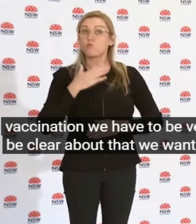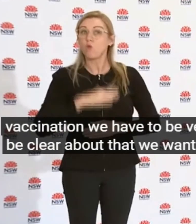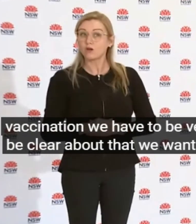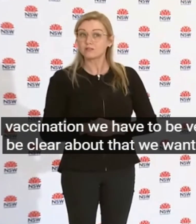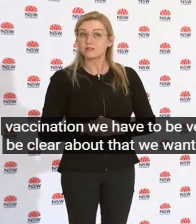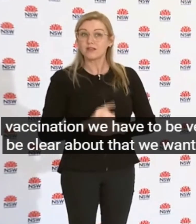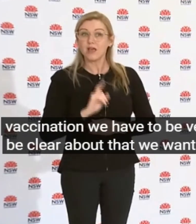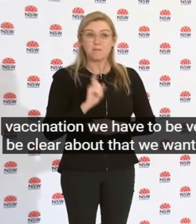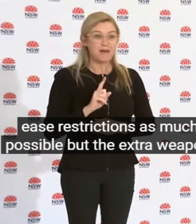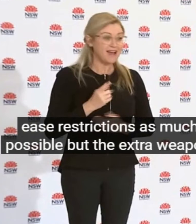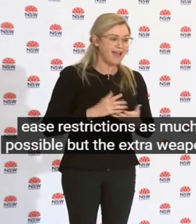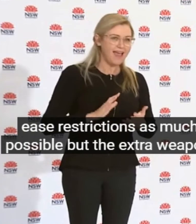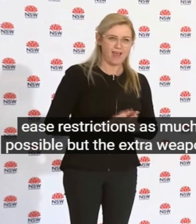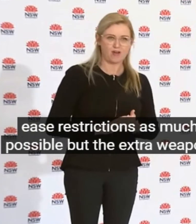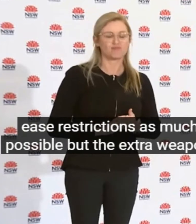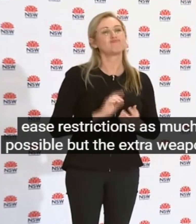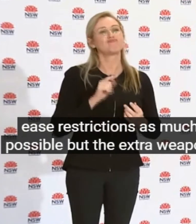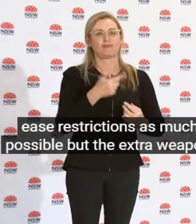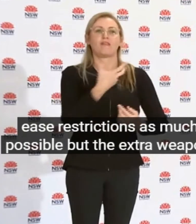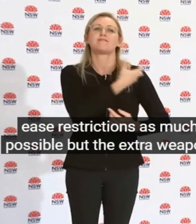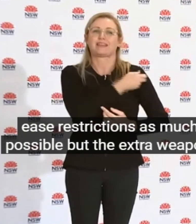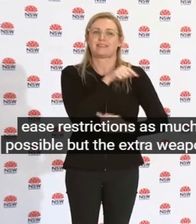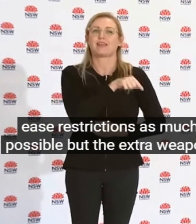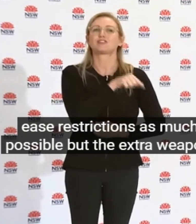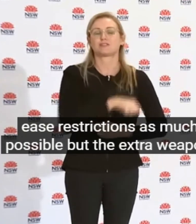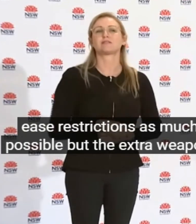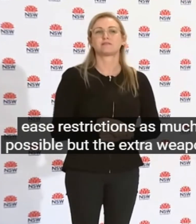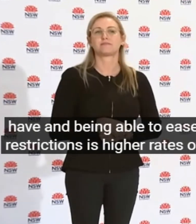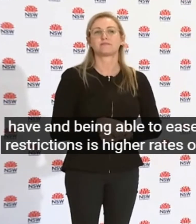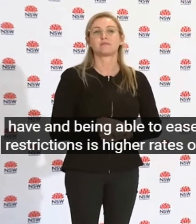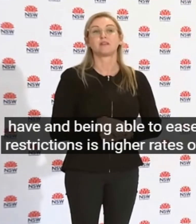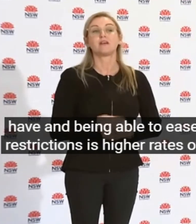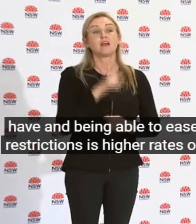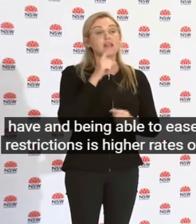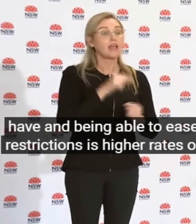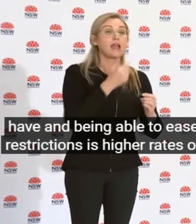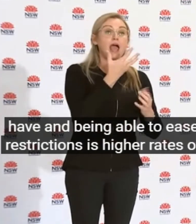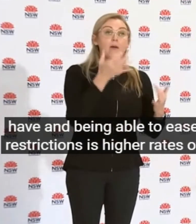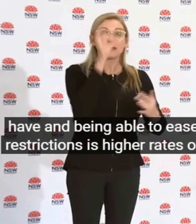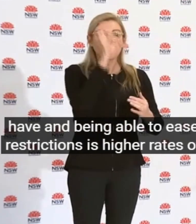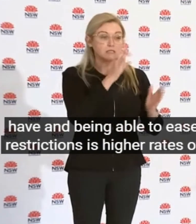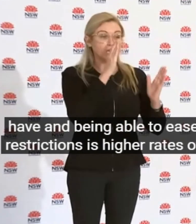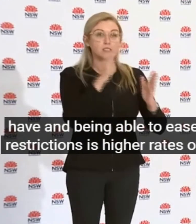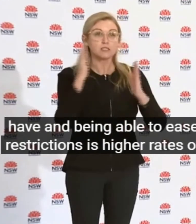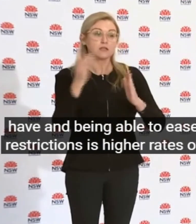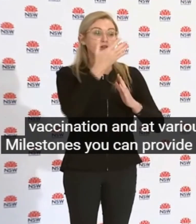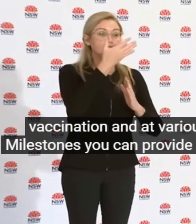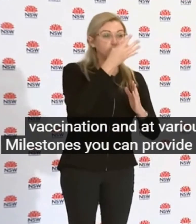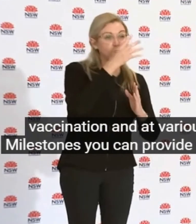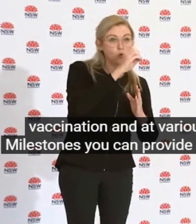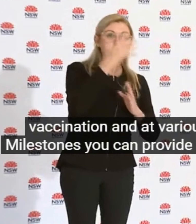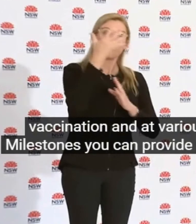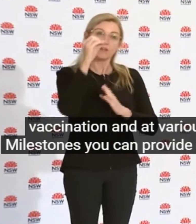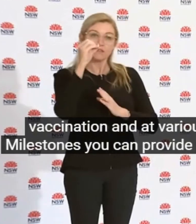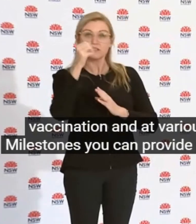able to ease restrictions is higher rates of vaccination. And at various milestones, you can provide more easing to your population. And we know